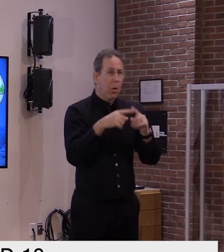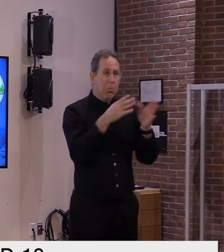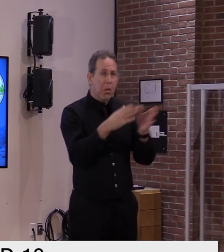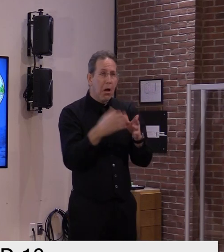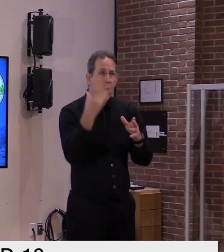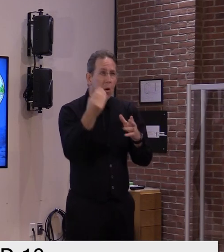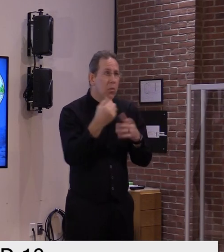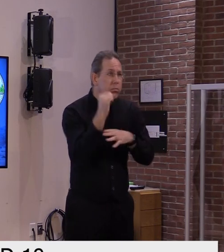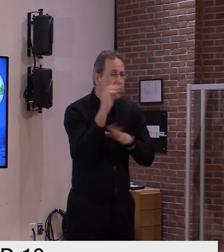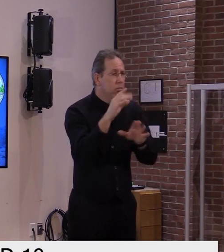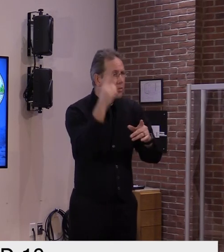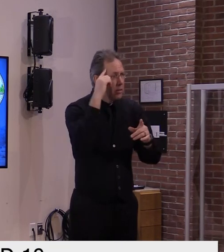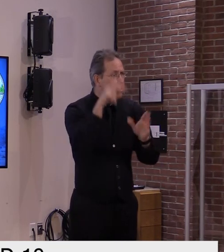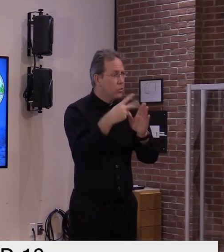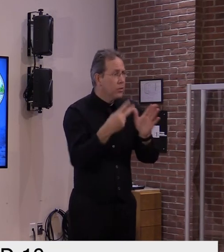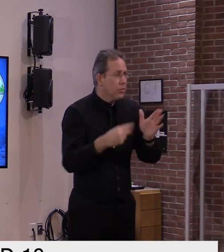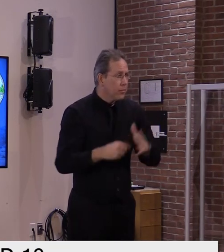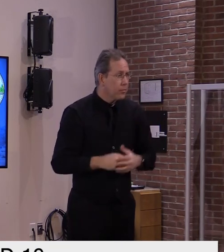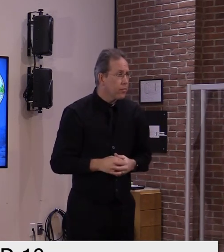time.